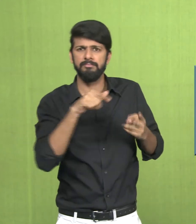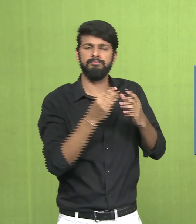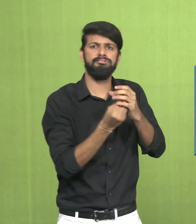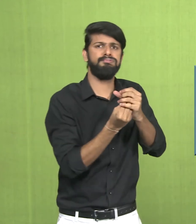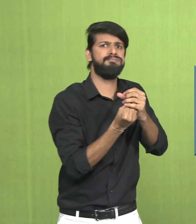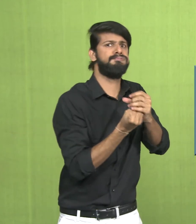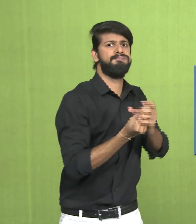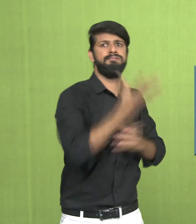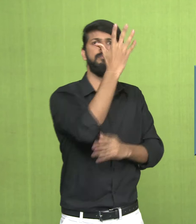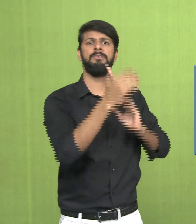in terms of